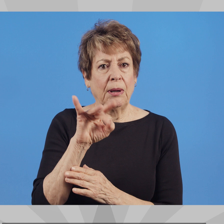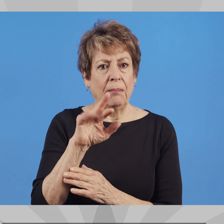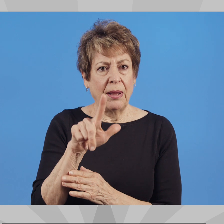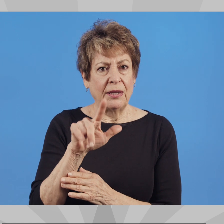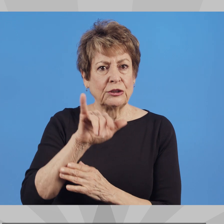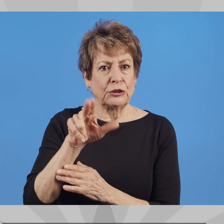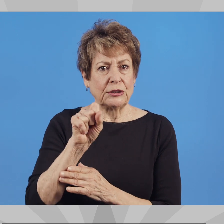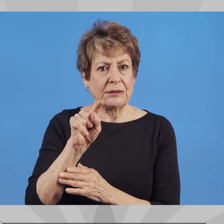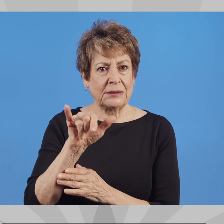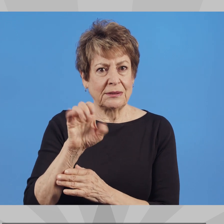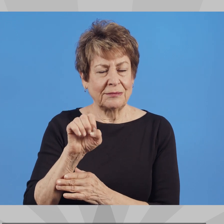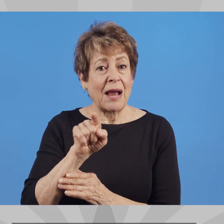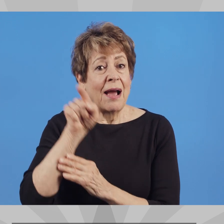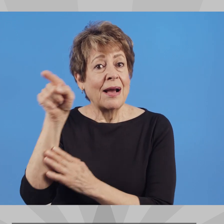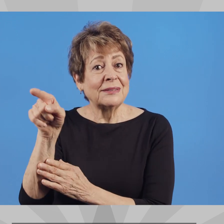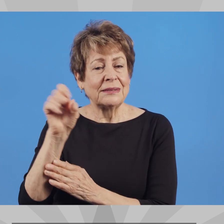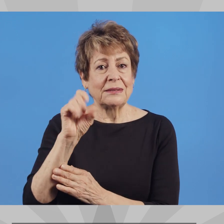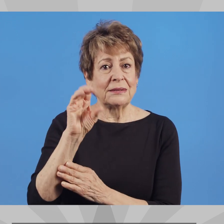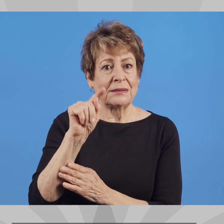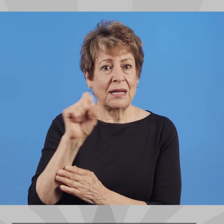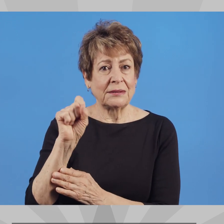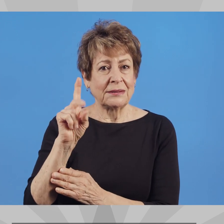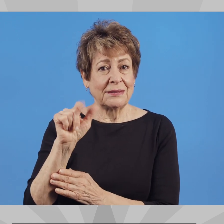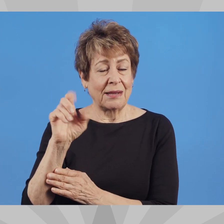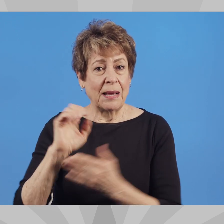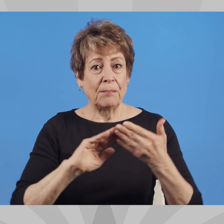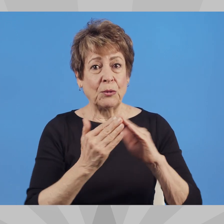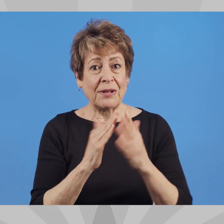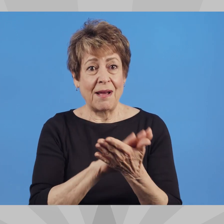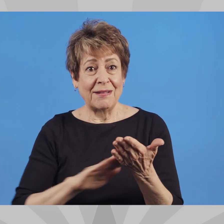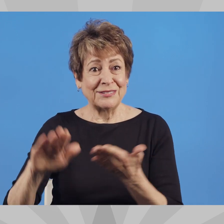John is a professor of criminal justice at Scottsdale Community College